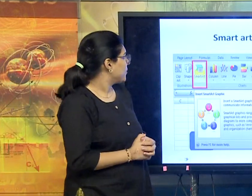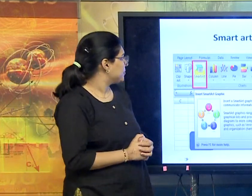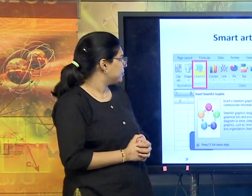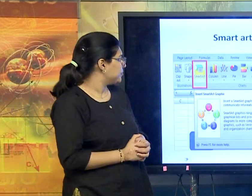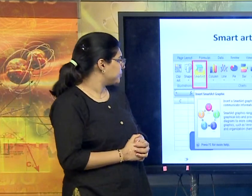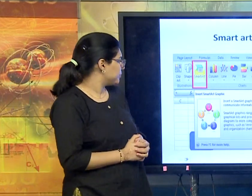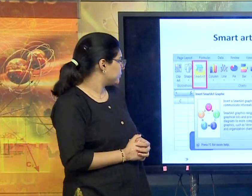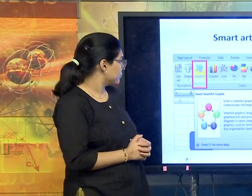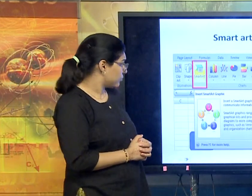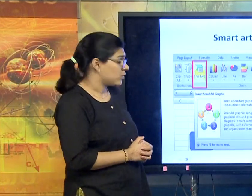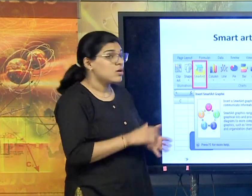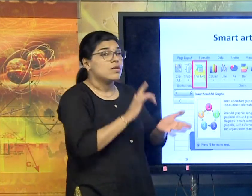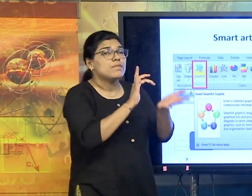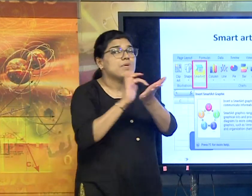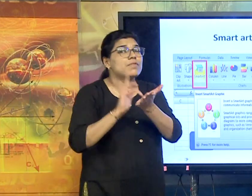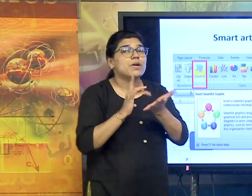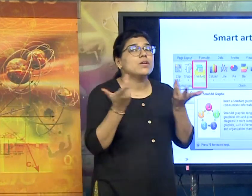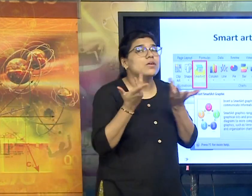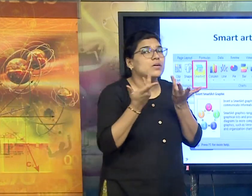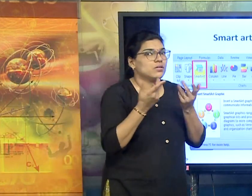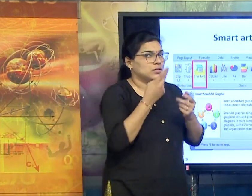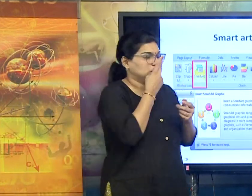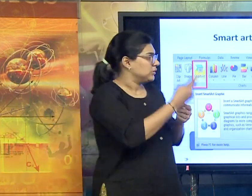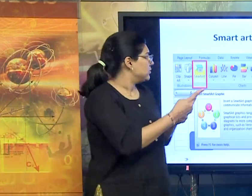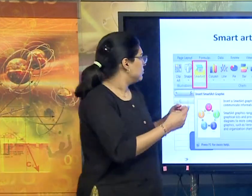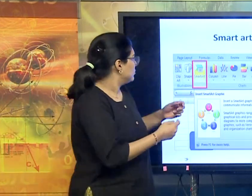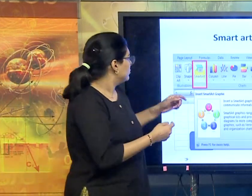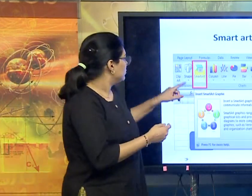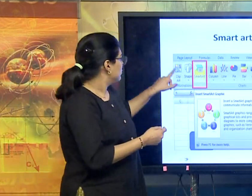art graphics. It is found here